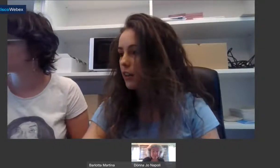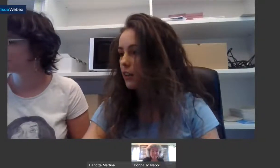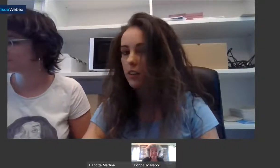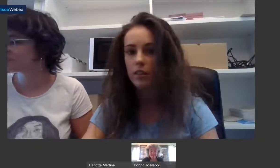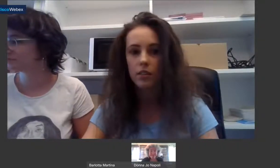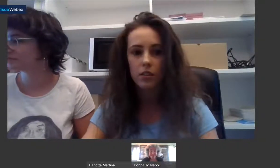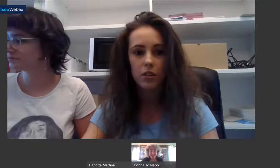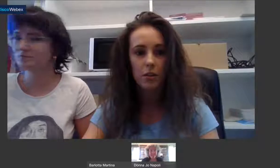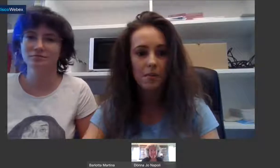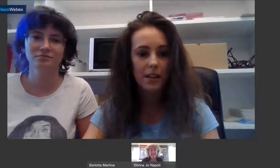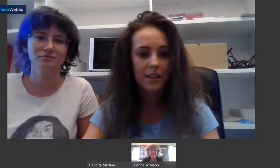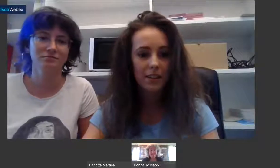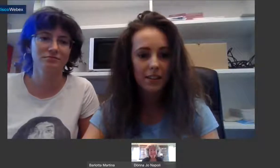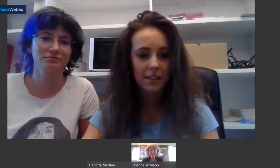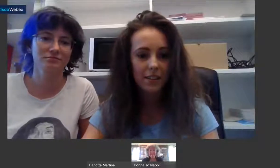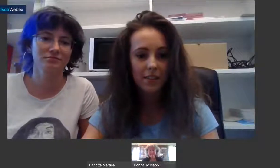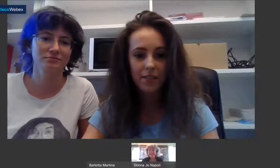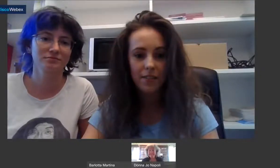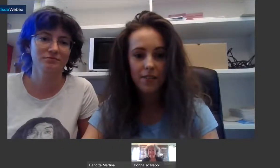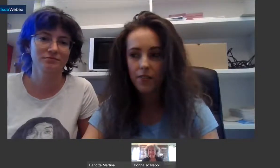Okay. Ciao.